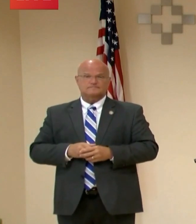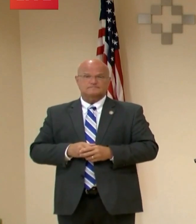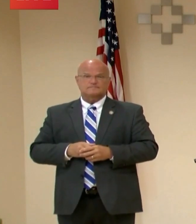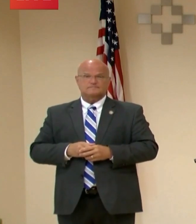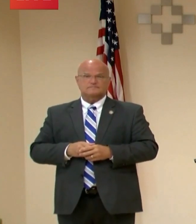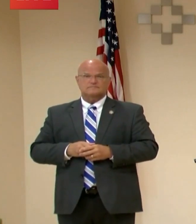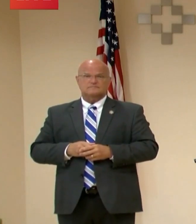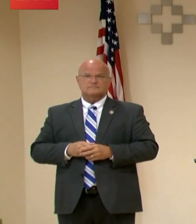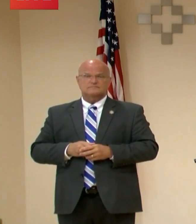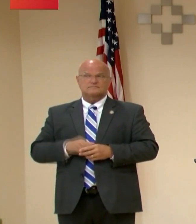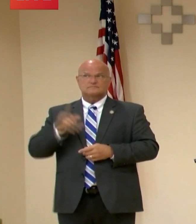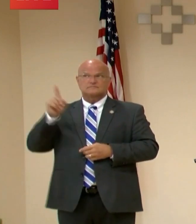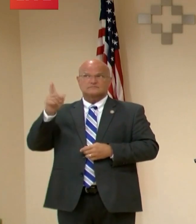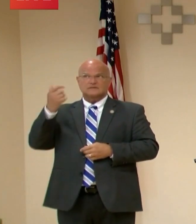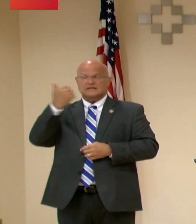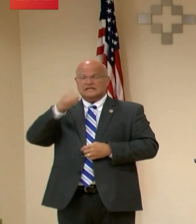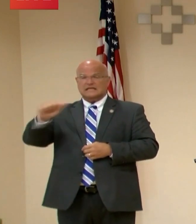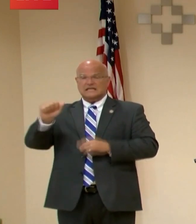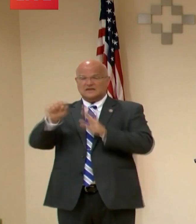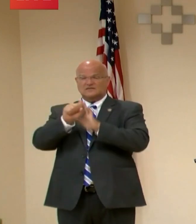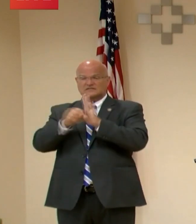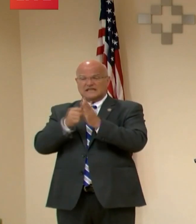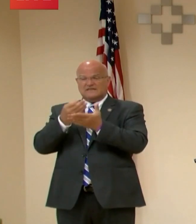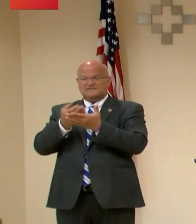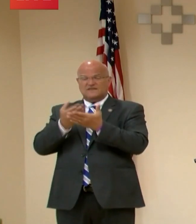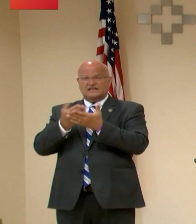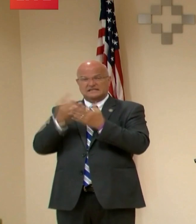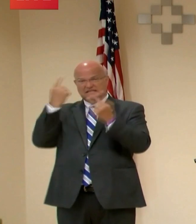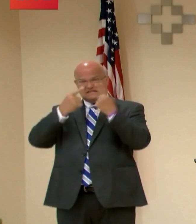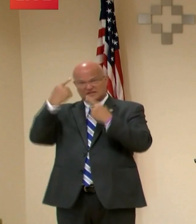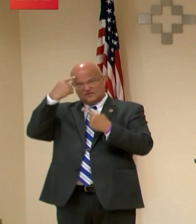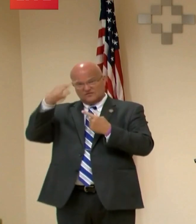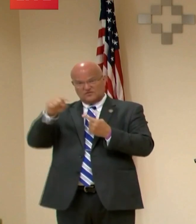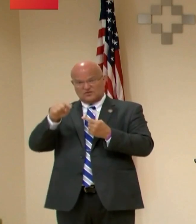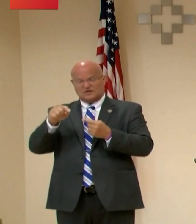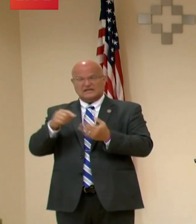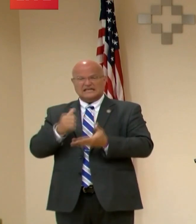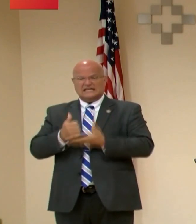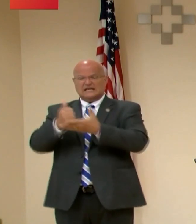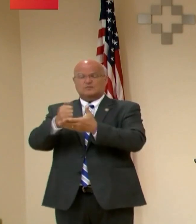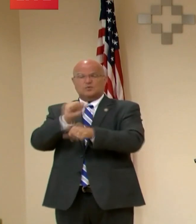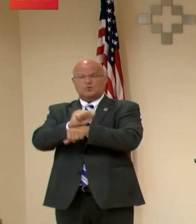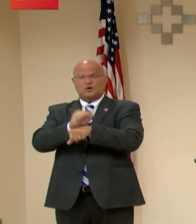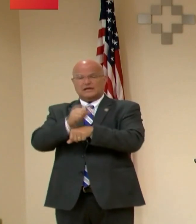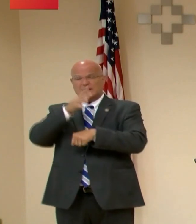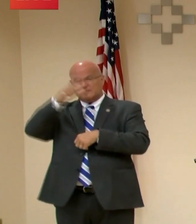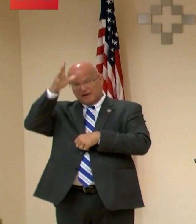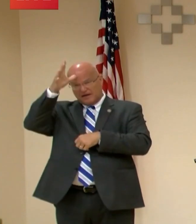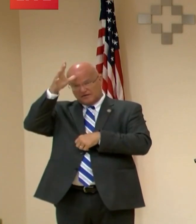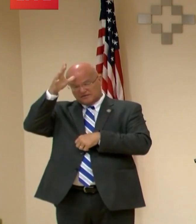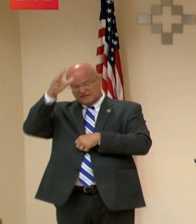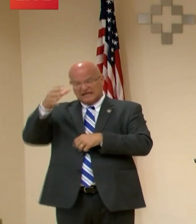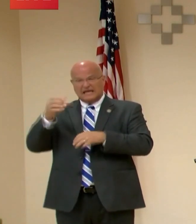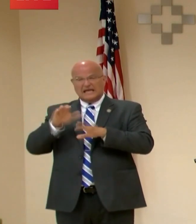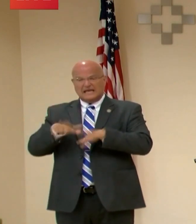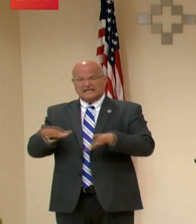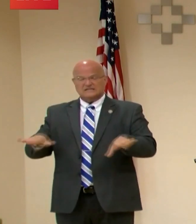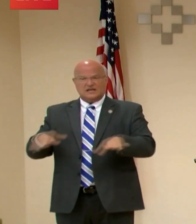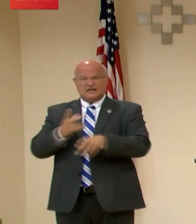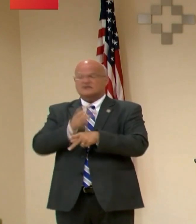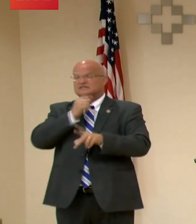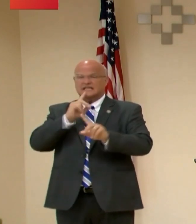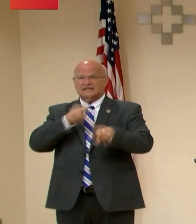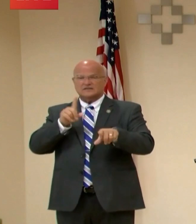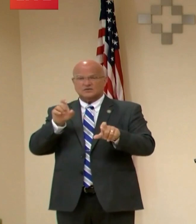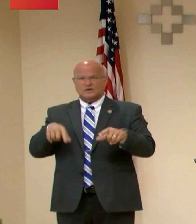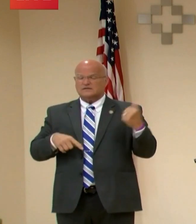But Governor, is there any provision for state funding being considered to assist working parents with securing child care? I don't really think you've answered